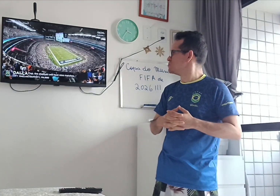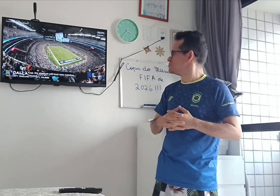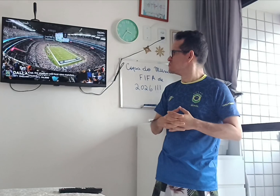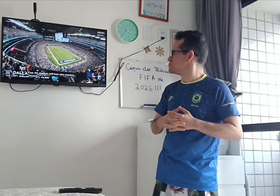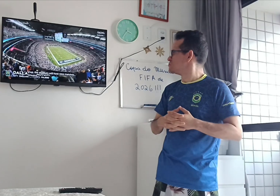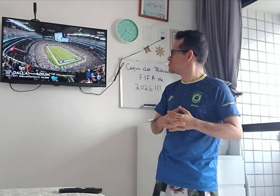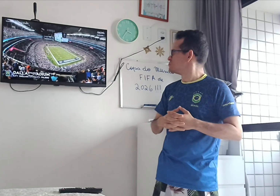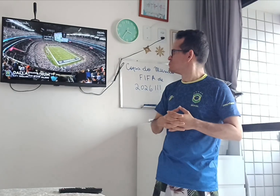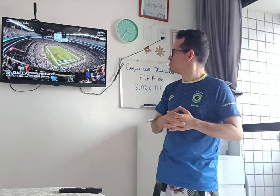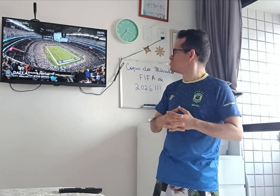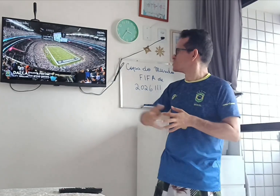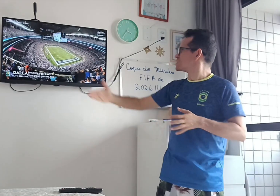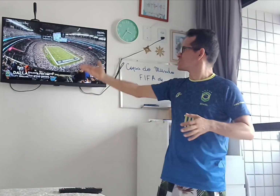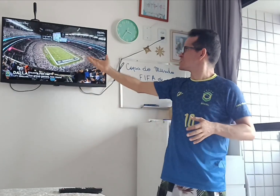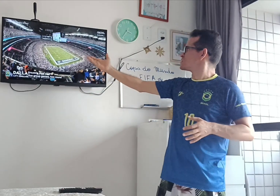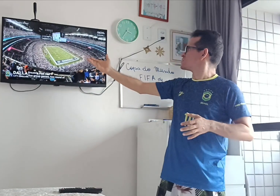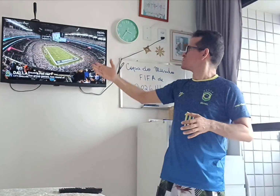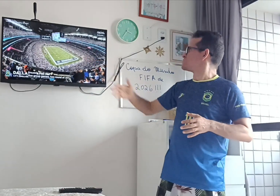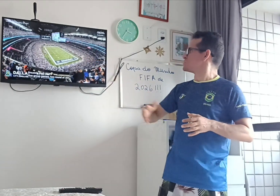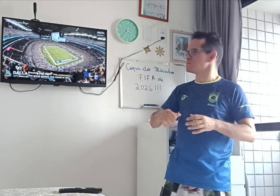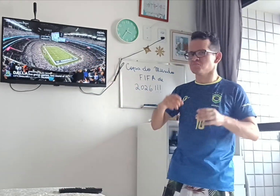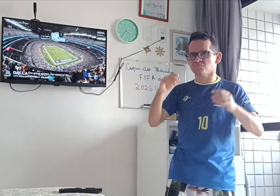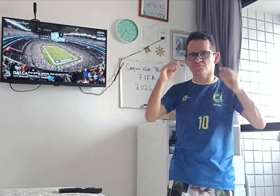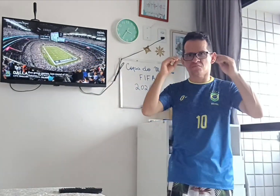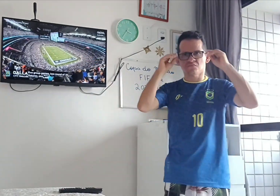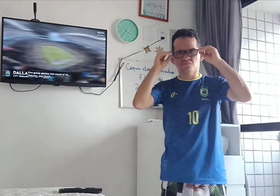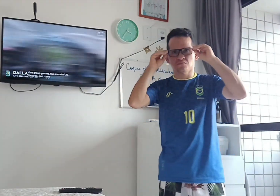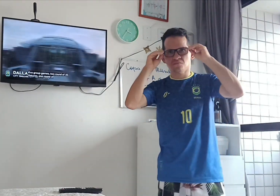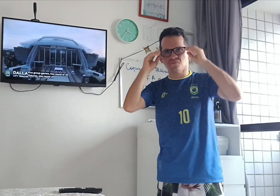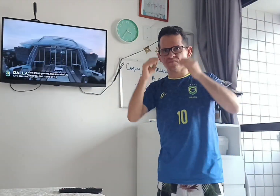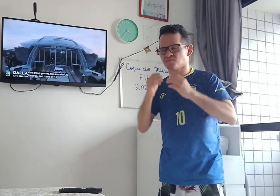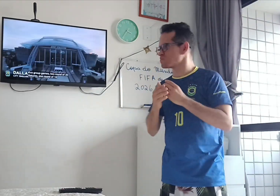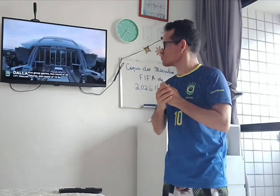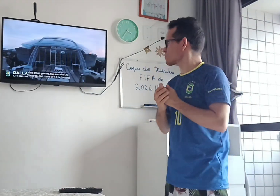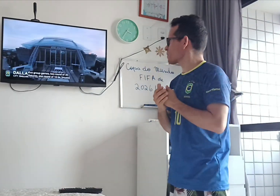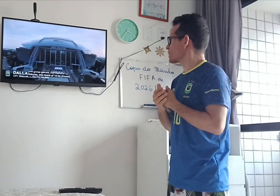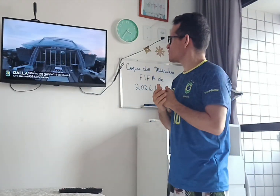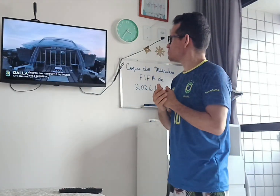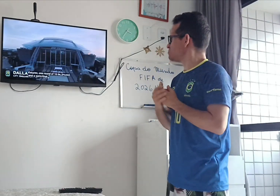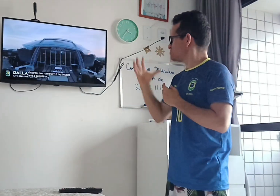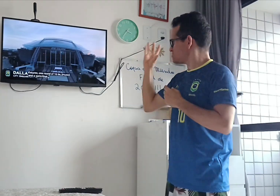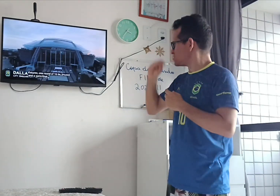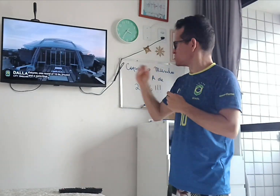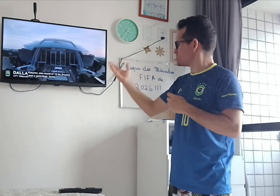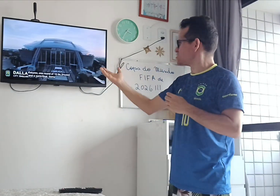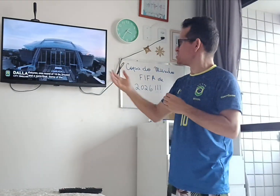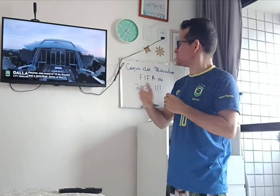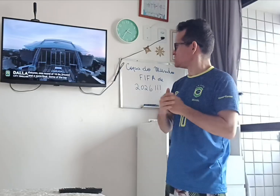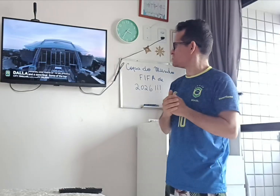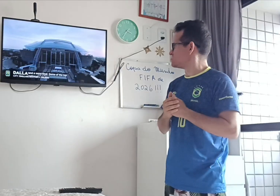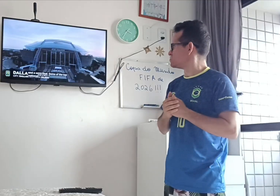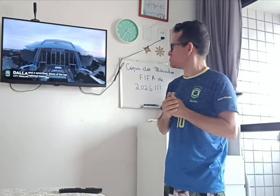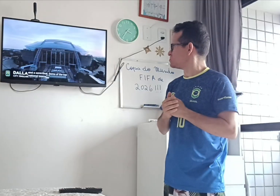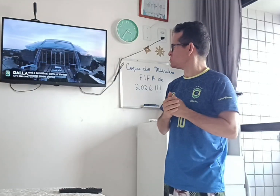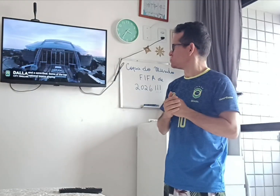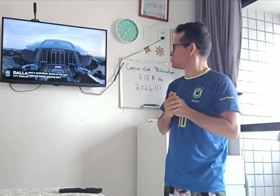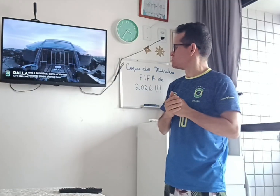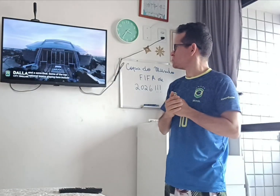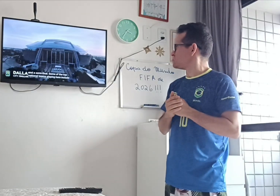matches, 5 group games, 2 round of 32 fixtures, 1 round of 16 tie, and a semi-final. Some of the top national teams playing here include